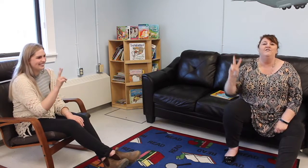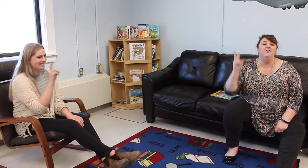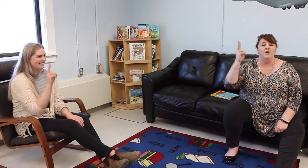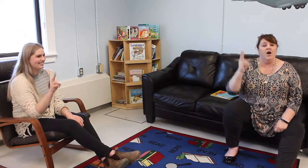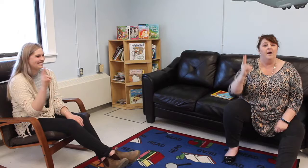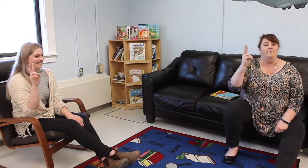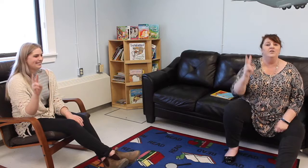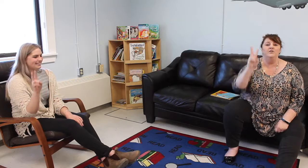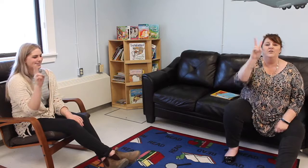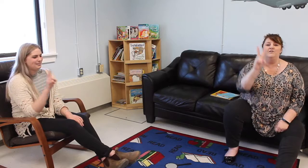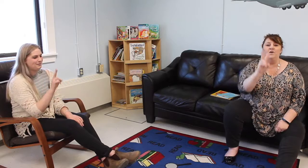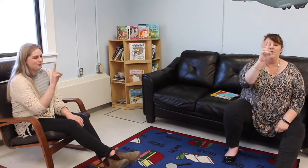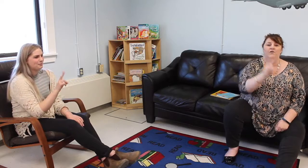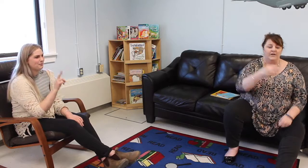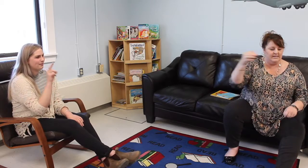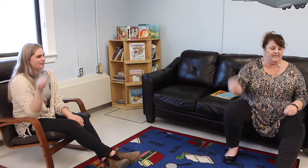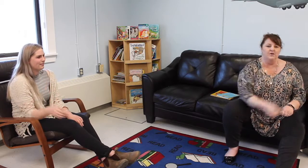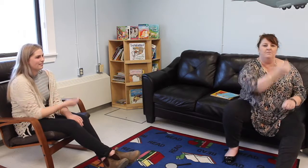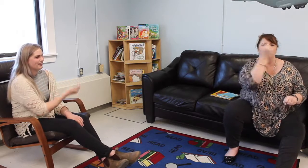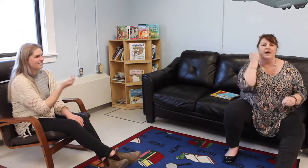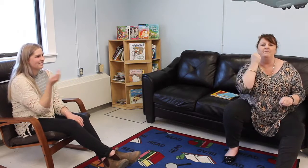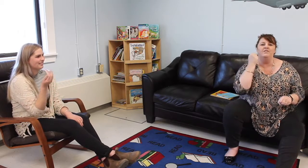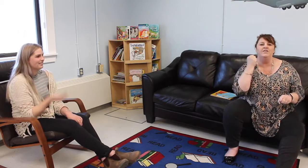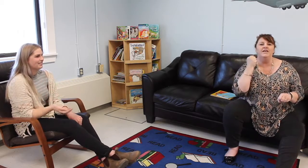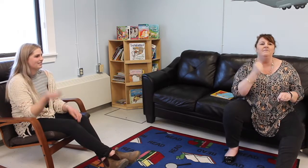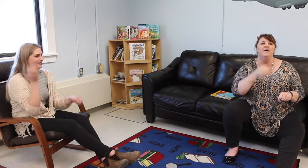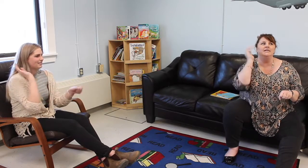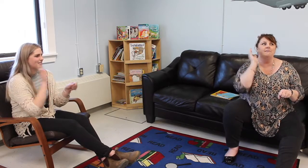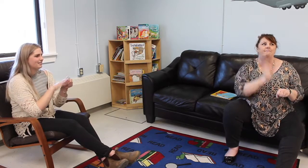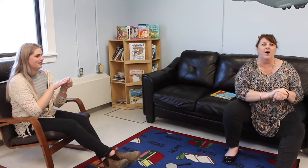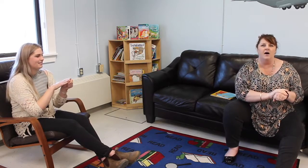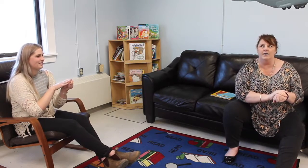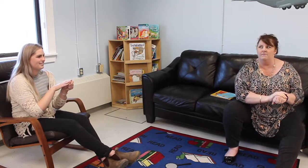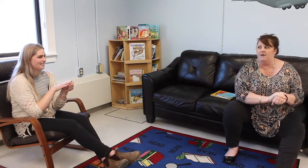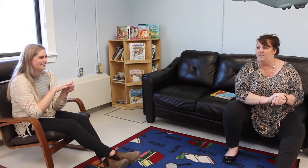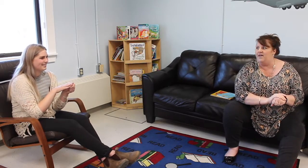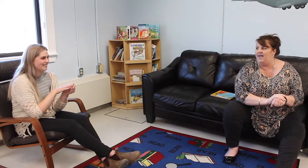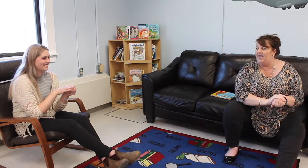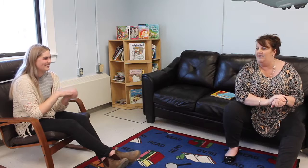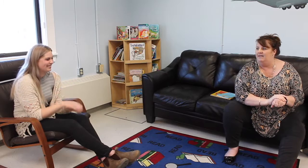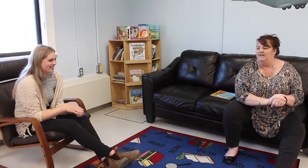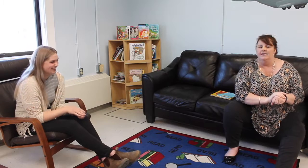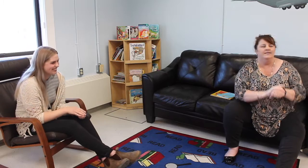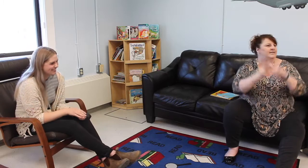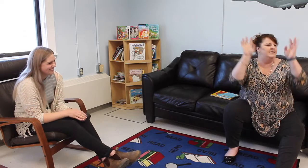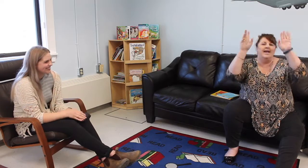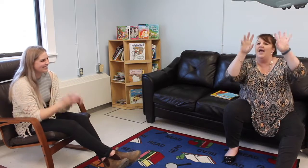Foo, hopping through the forest, scooping up the field mice and bonking them on the head.